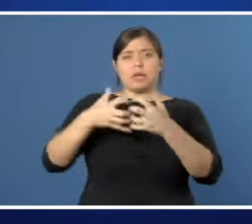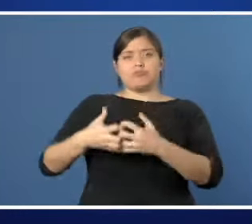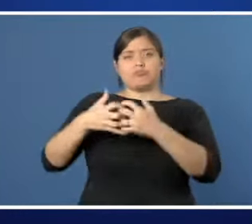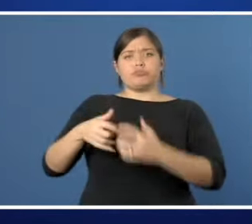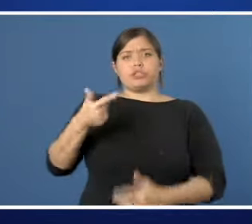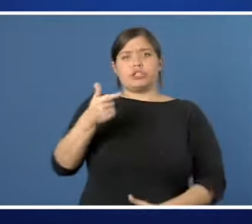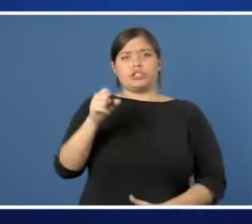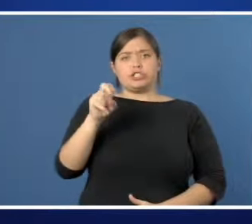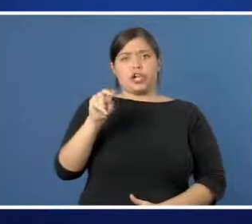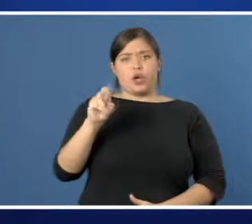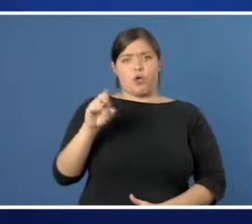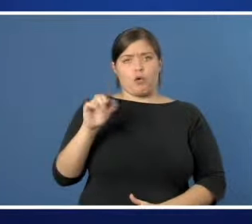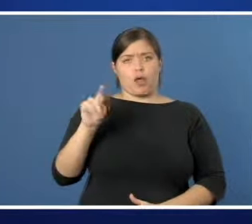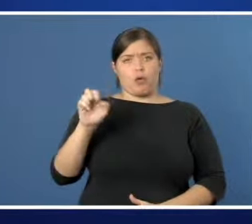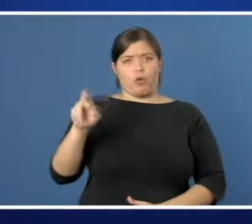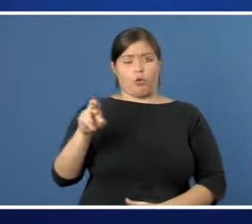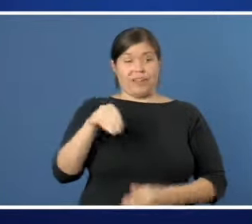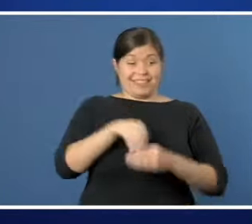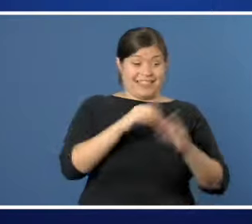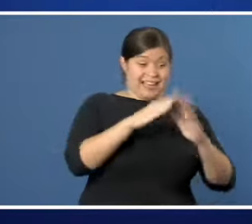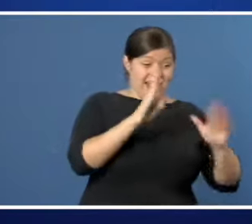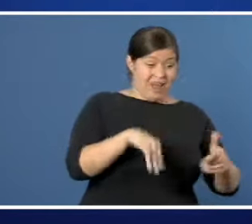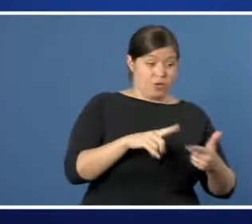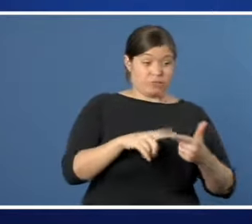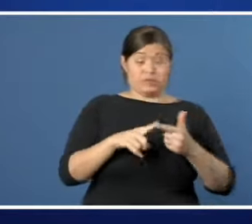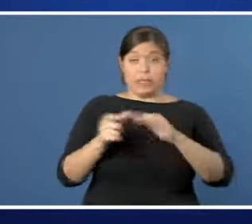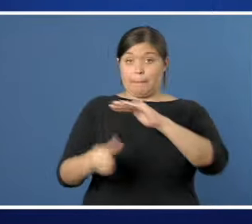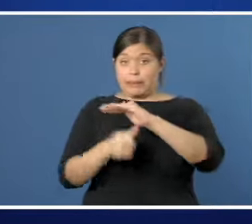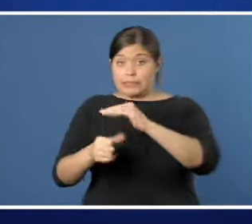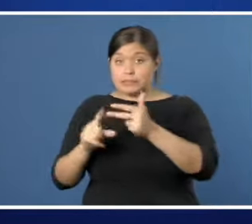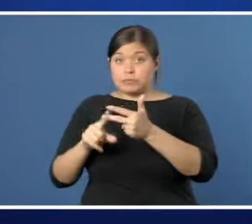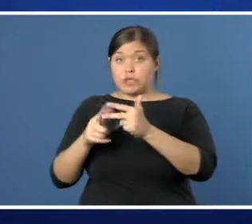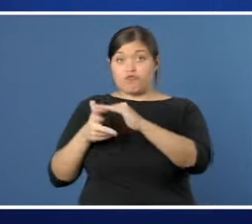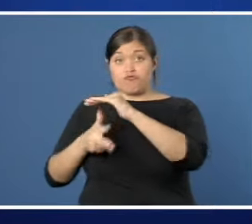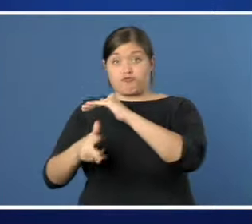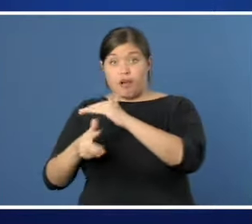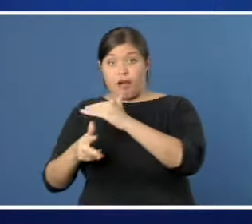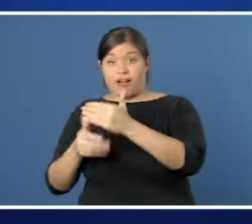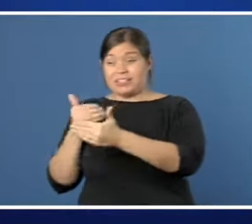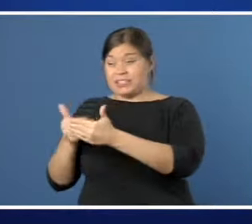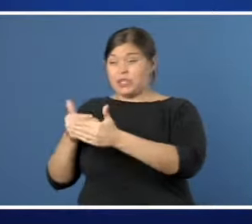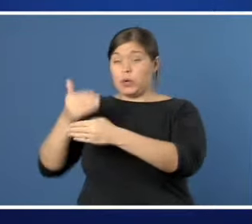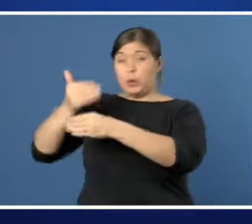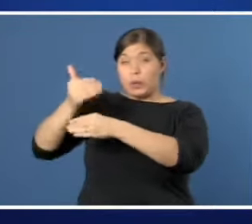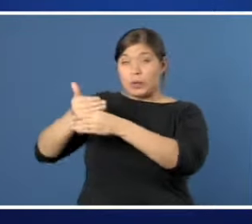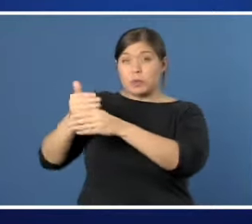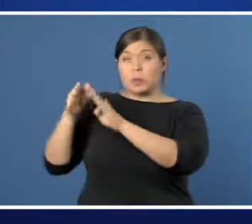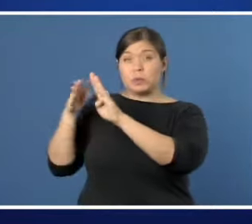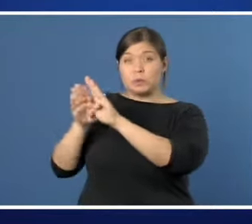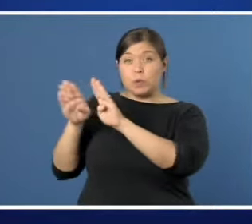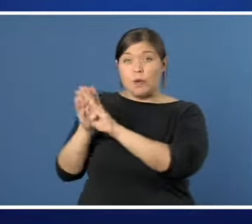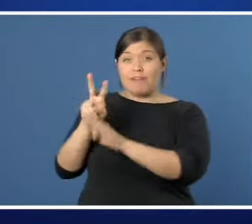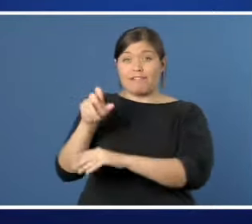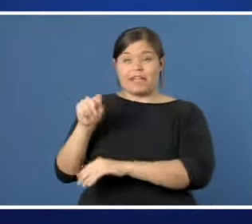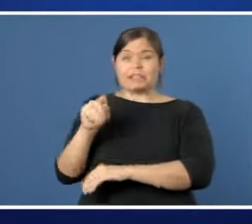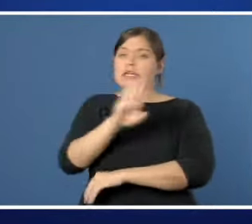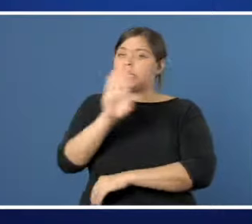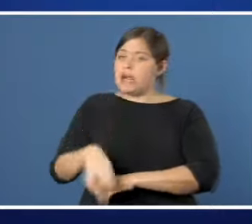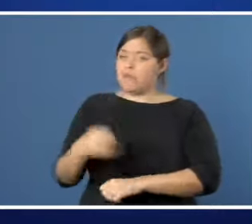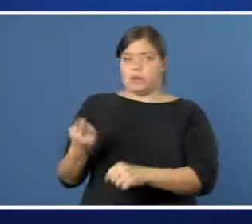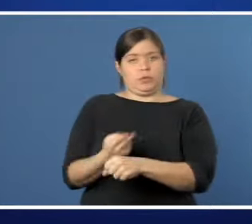Never use a generator inside your home, basement, or garage, or near a window, door,